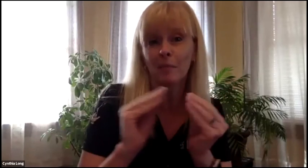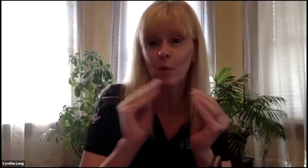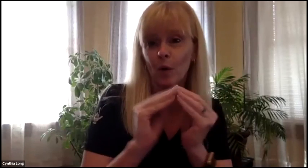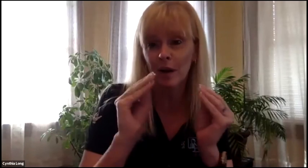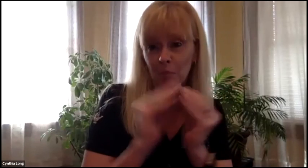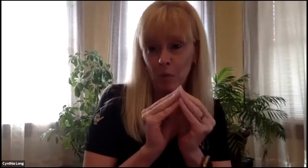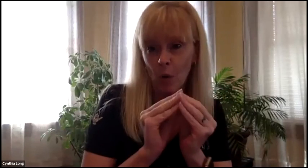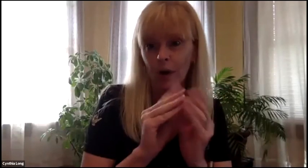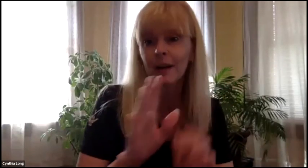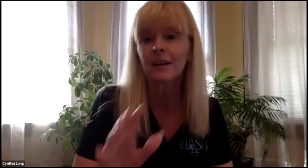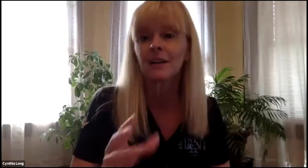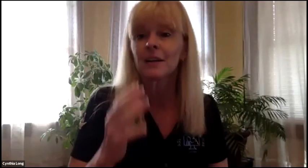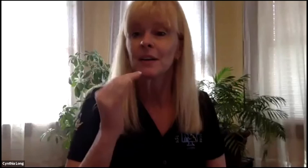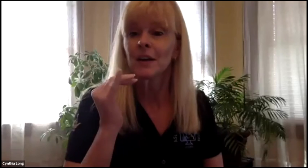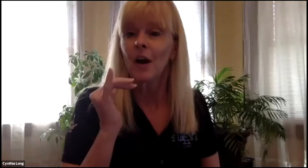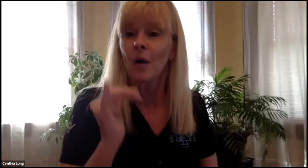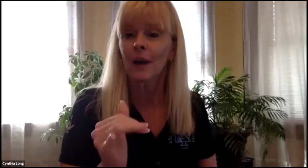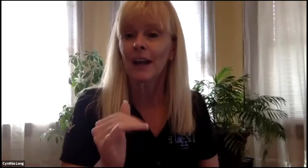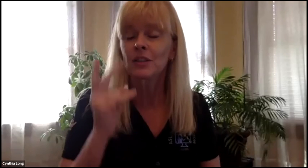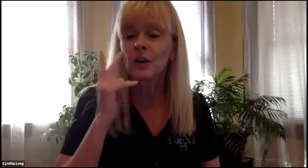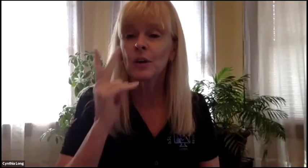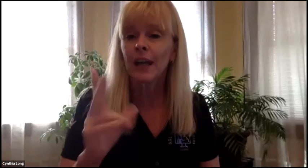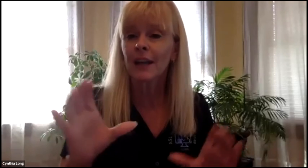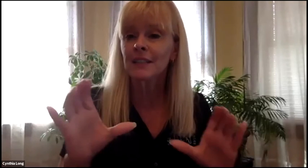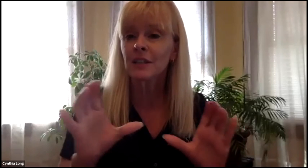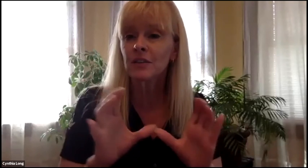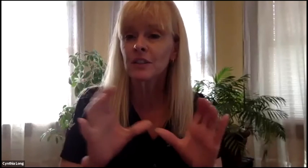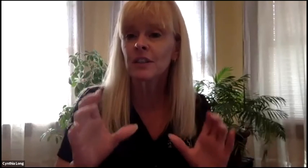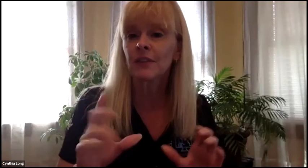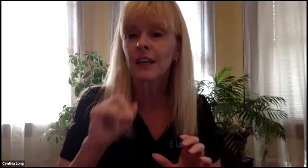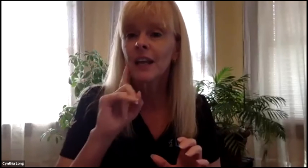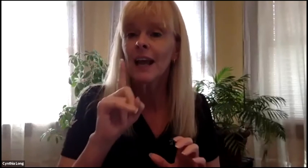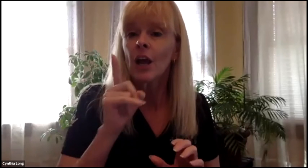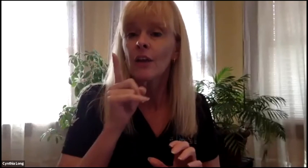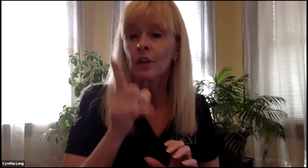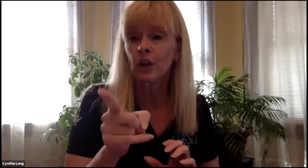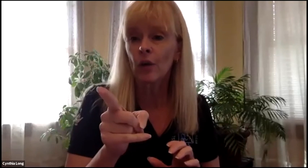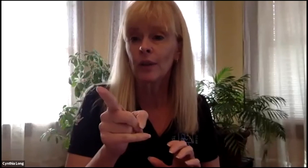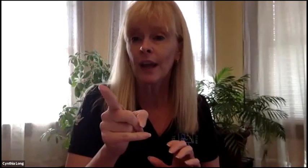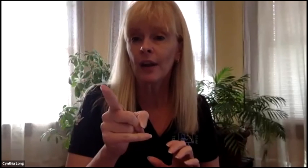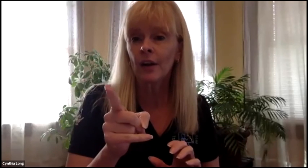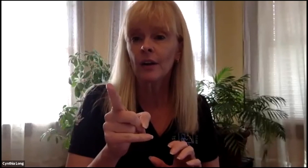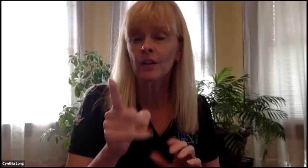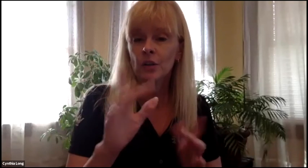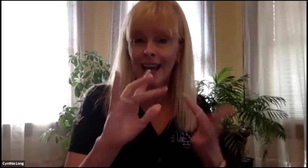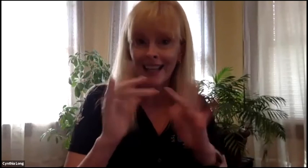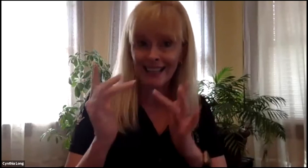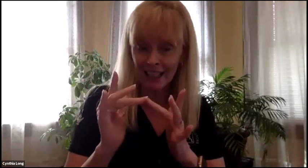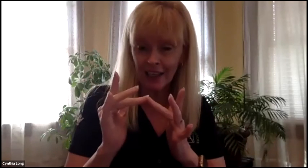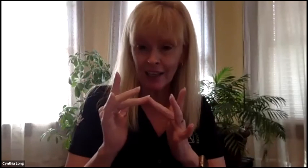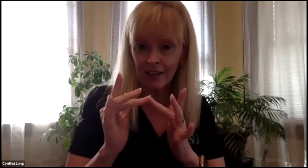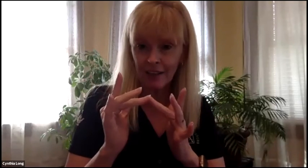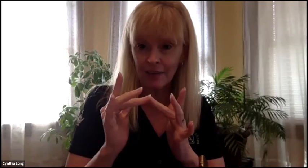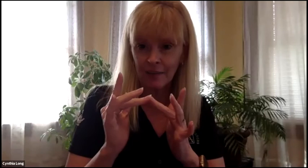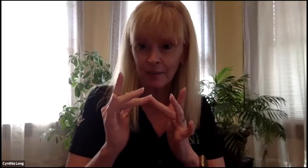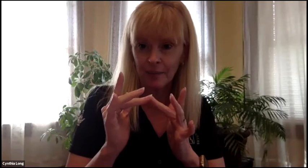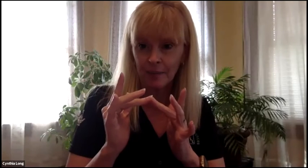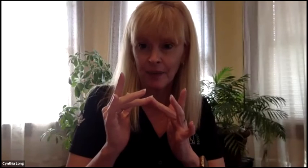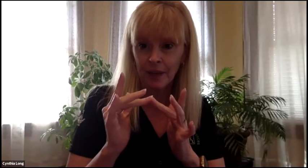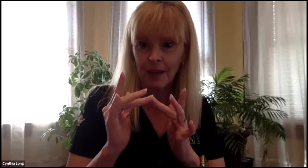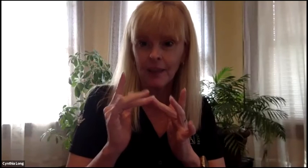add more and more and more. Okay, so you can't see their certificate. If you go there to that